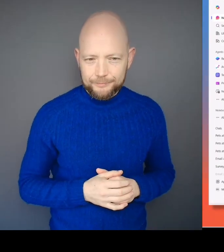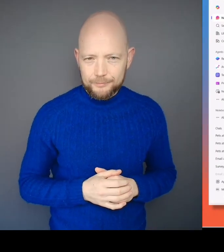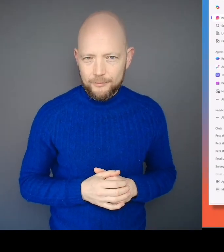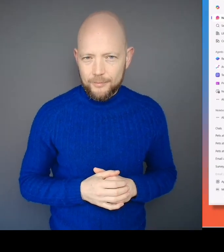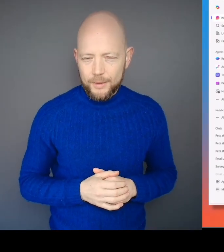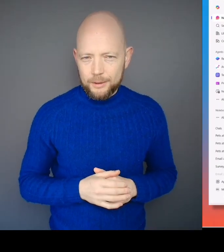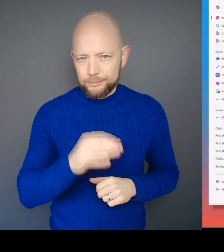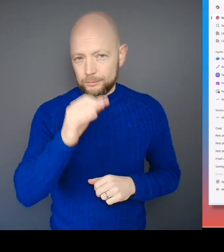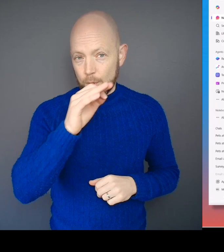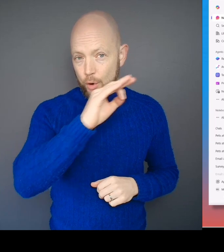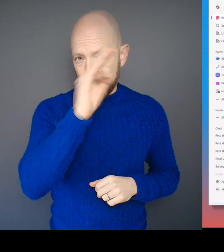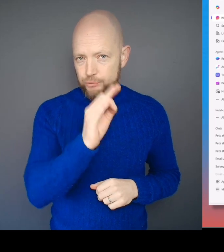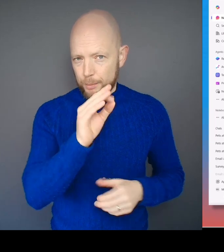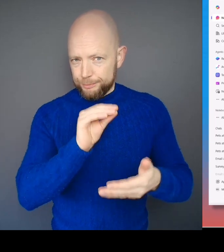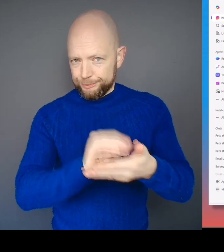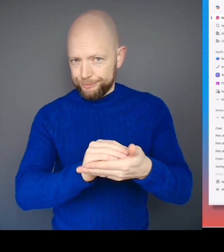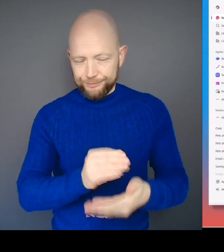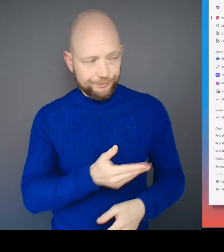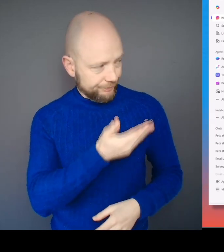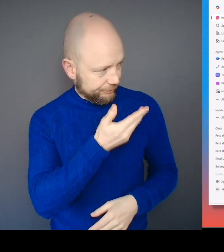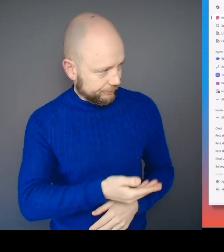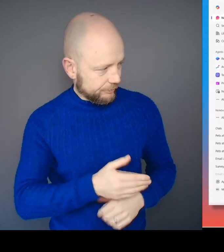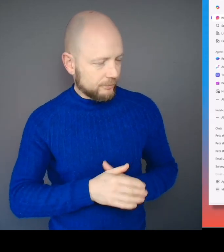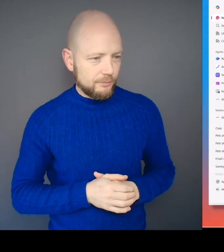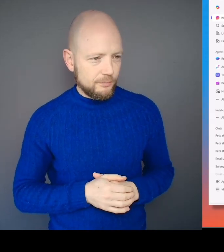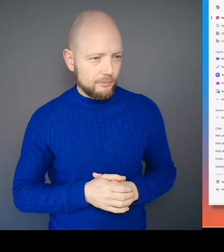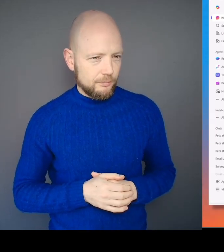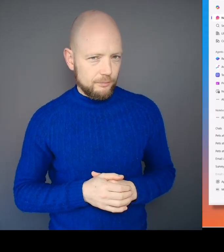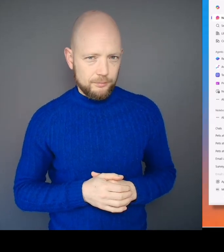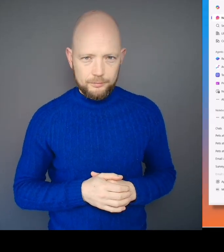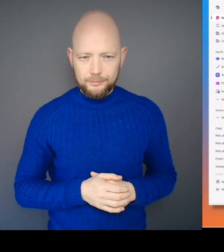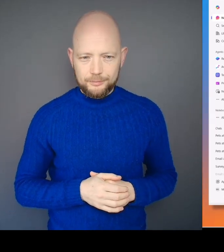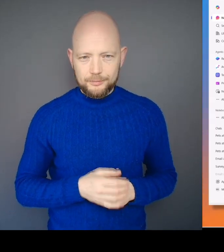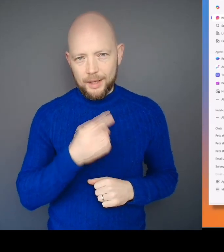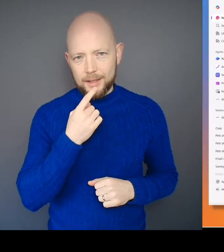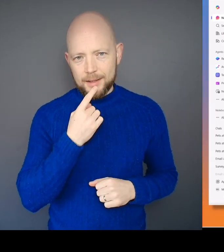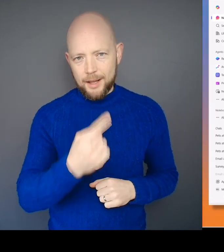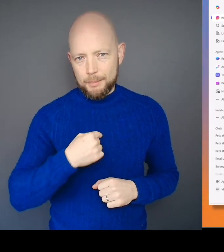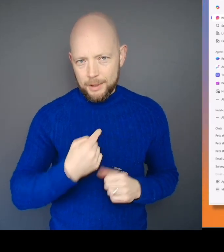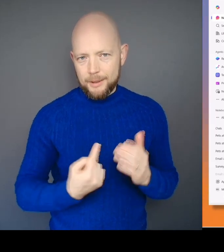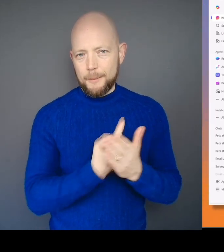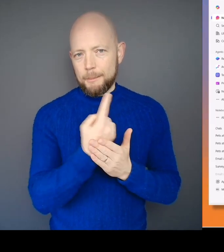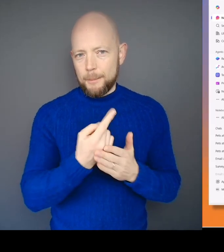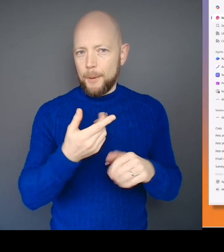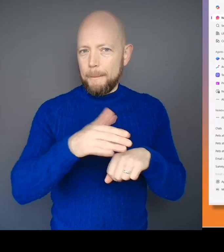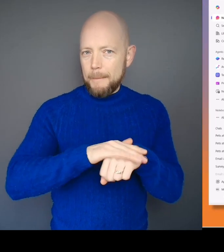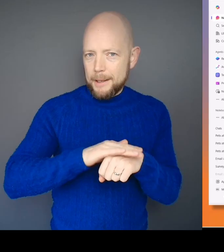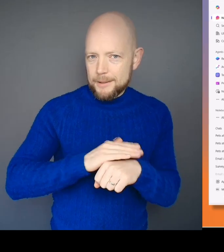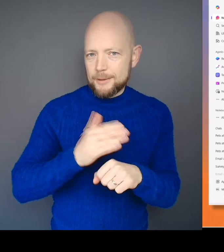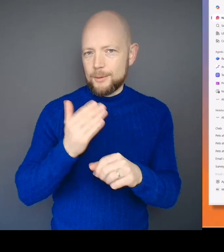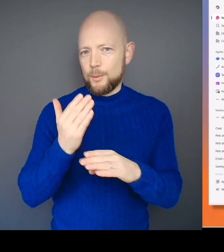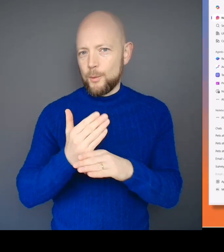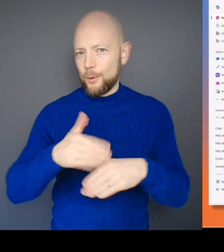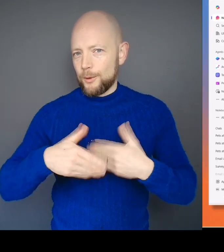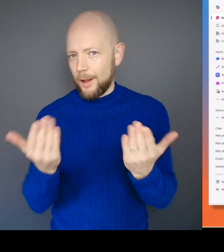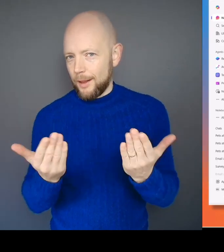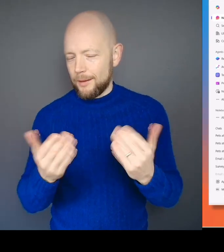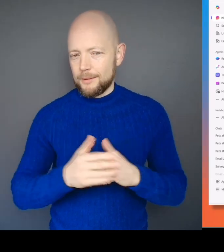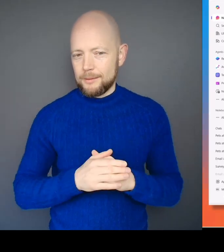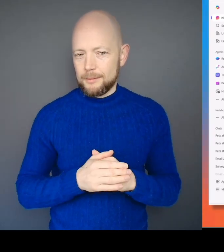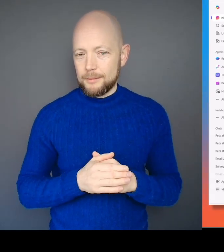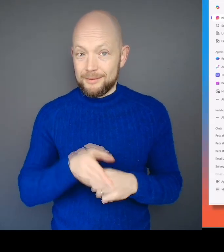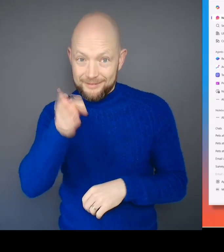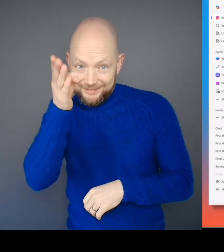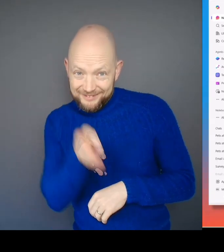this same prompt in again just to sort of give it a consistent experience. So tell me about Pets at Work Day.